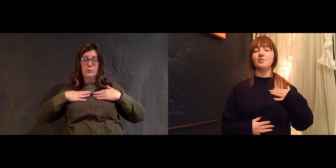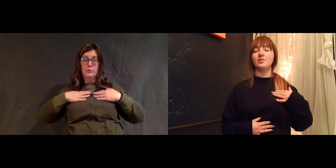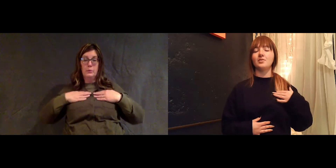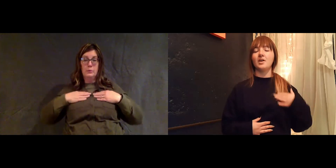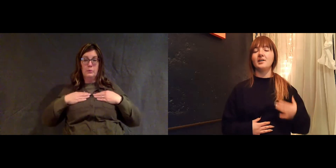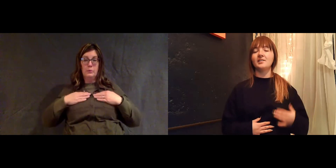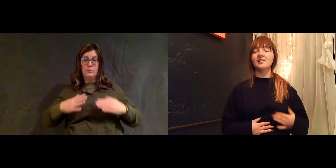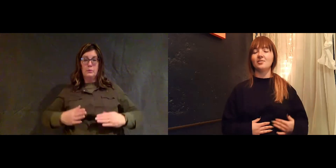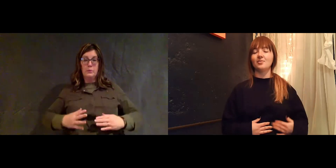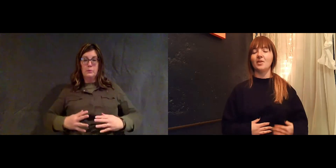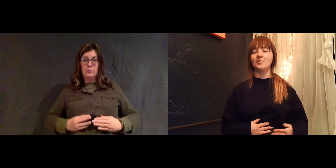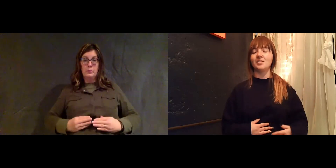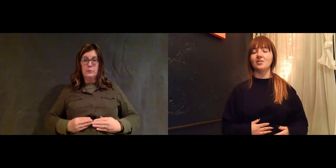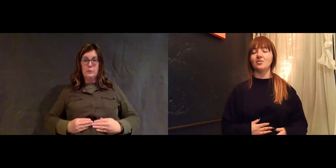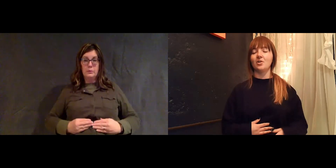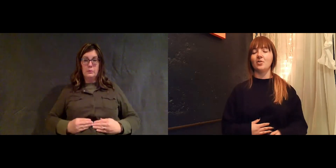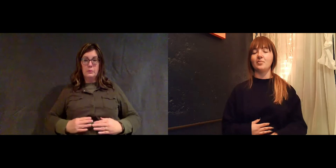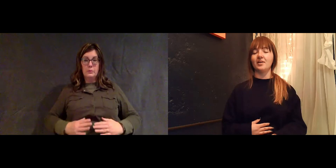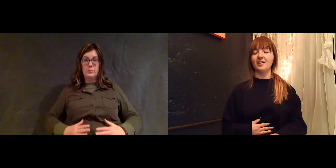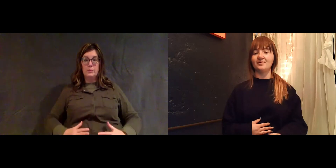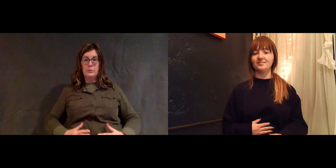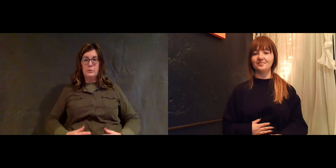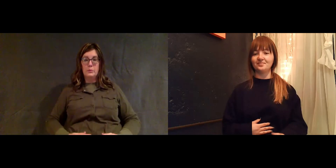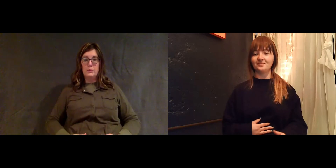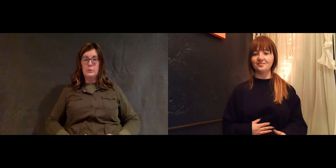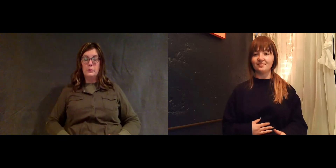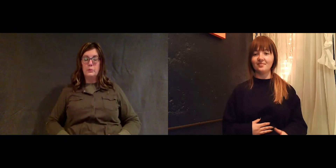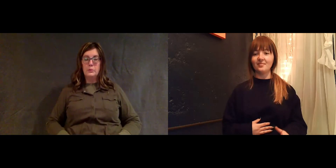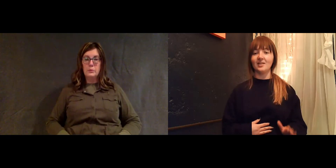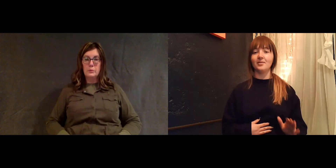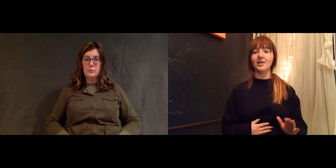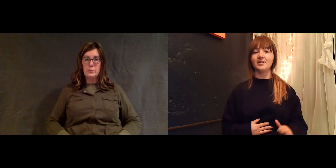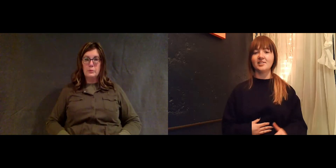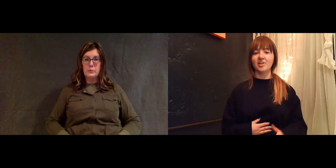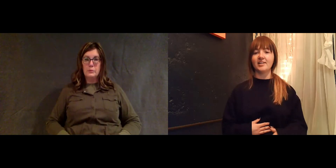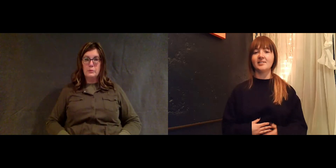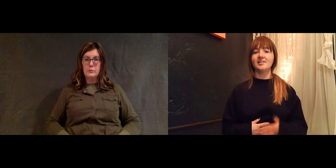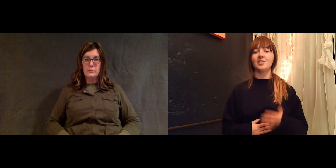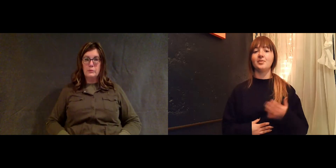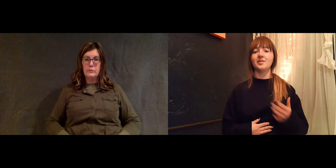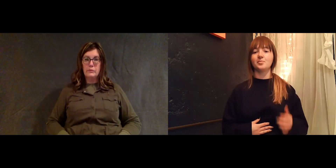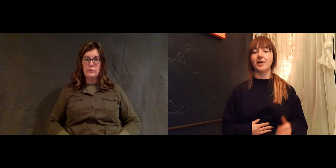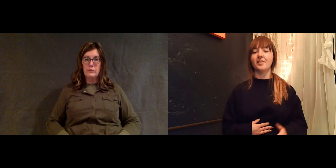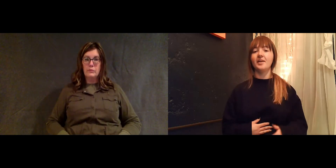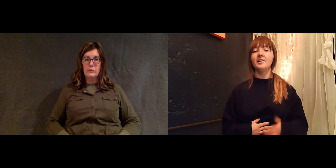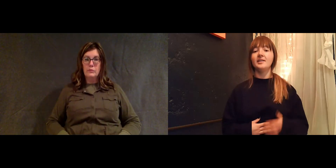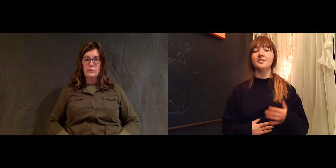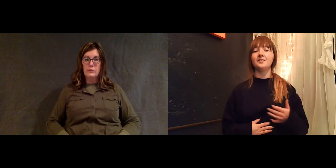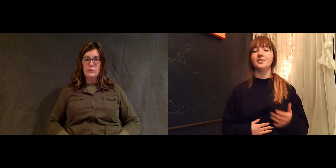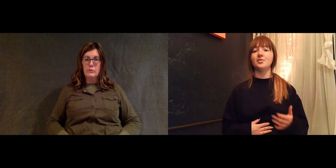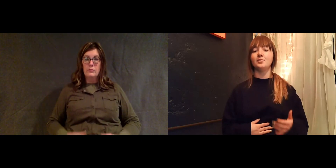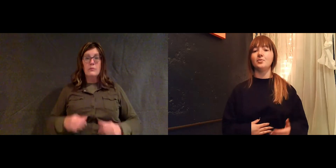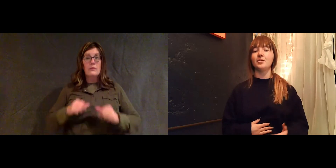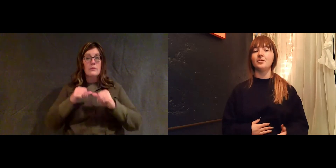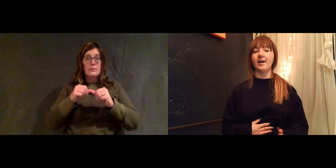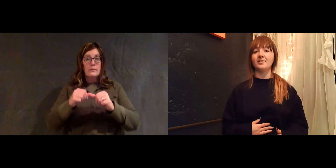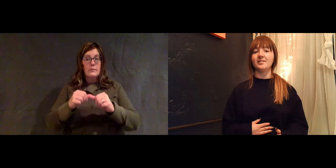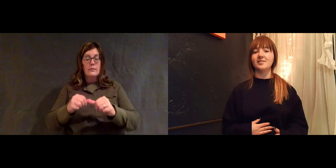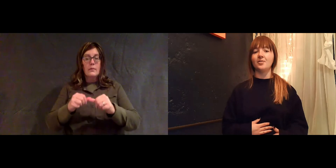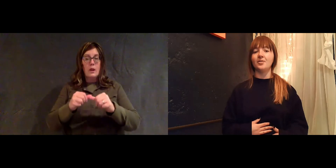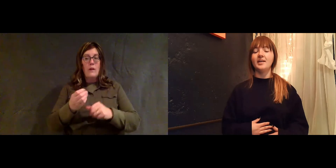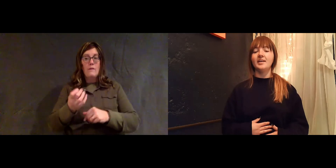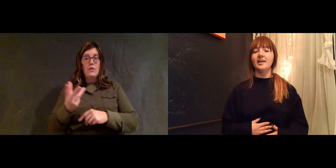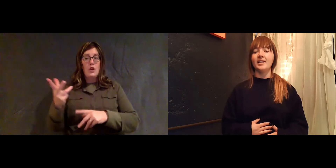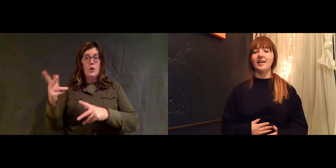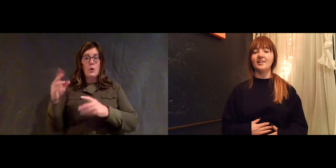through your lungs, your ribs, your lower belly. And we're going to try to stick with this breath a few more rounds.